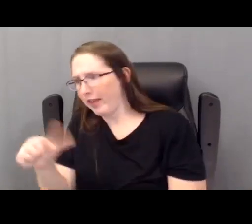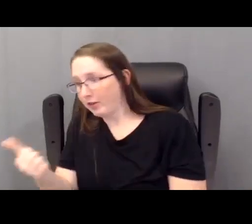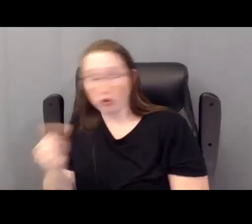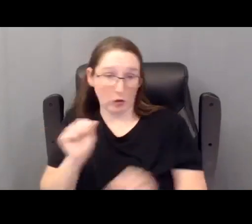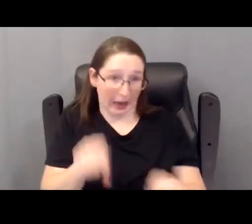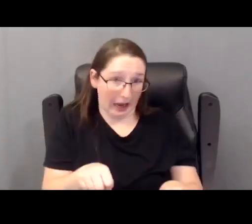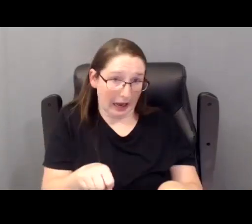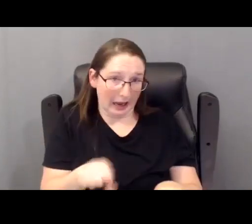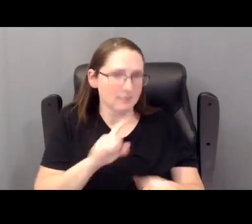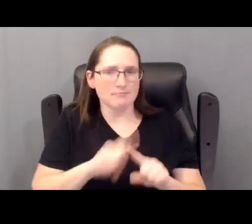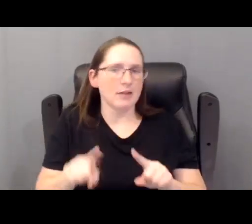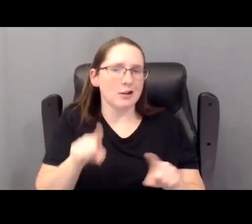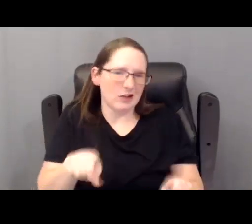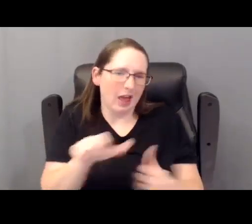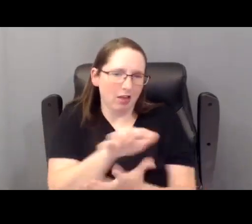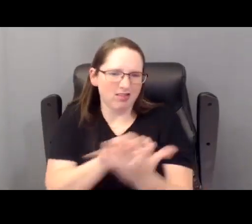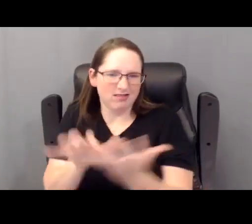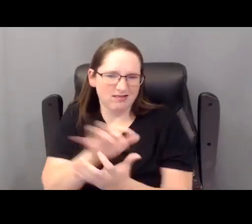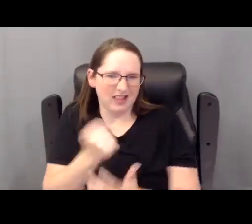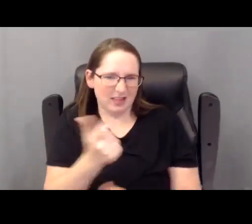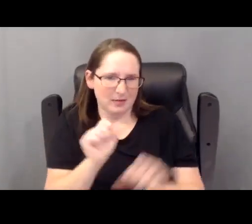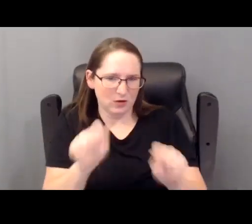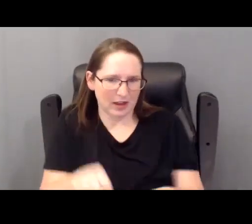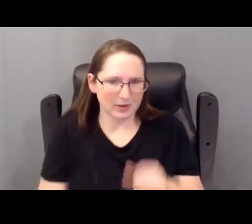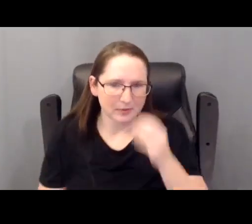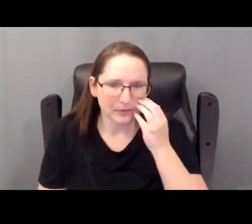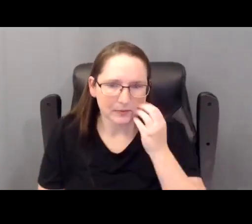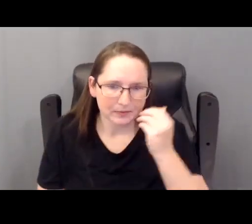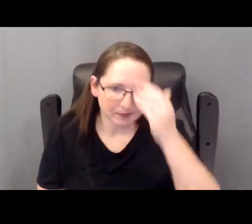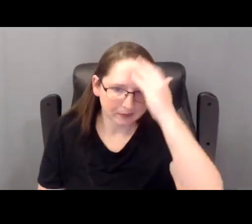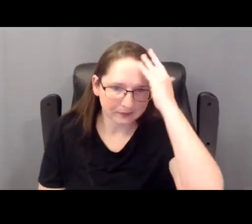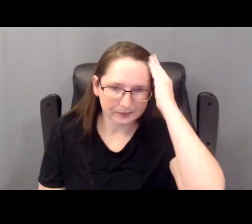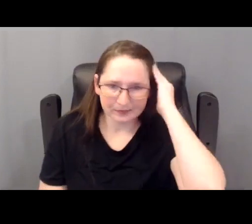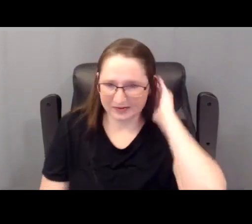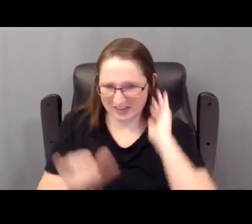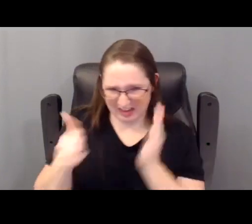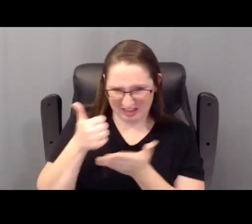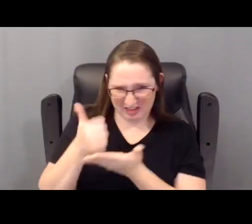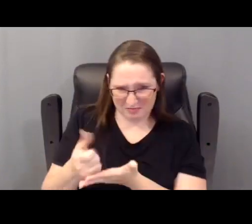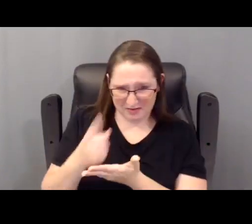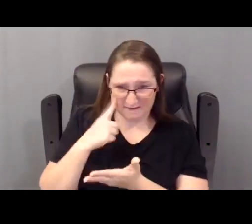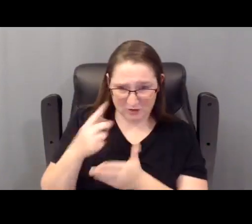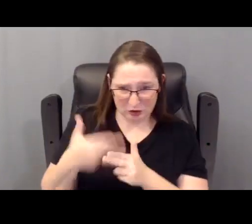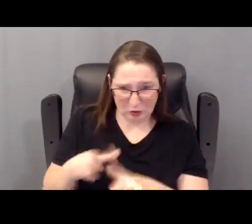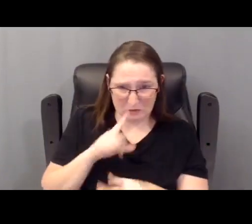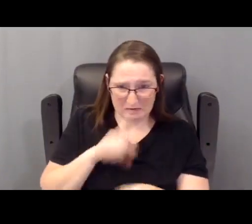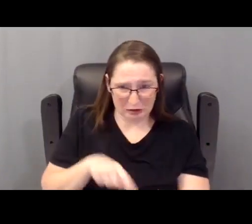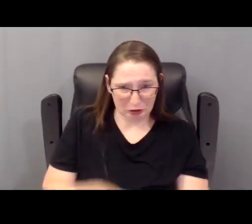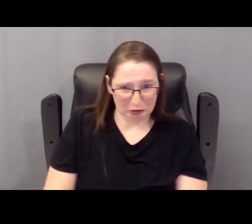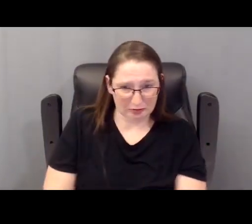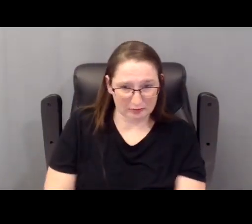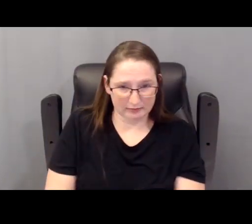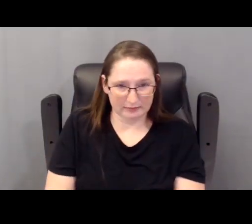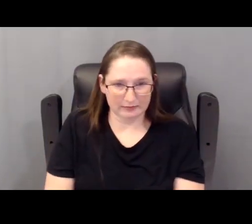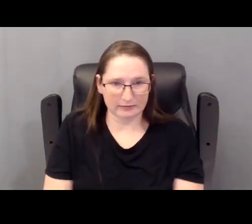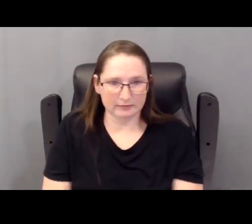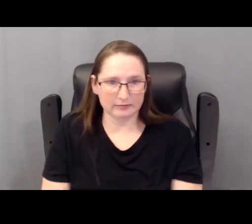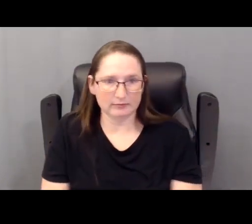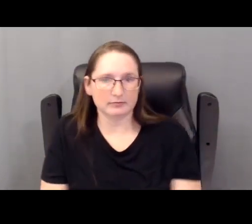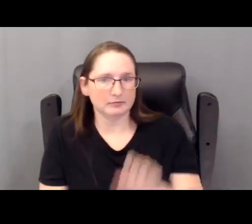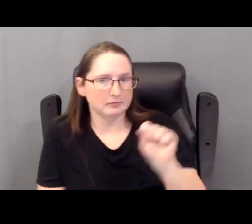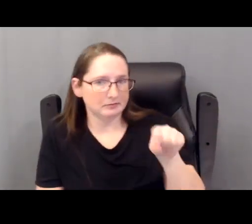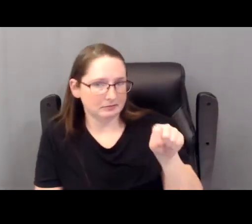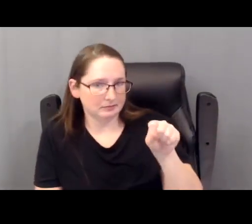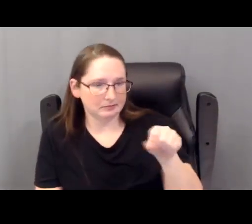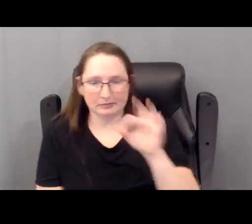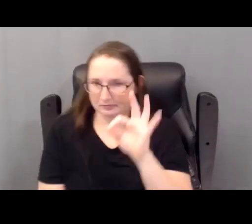can, but you can also mix it up a little bit. Is that helpful for a short answer? Yes.